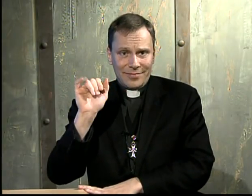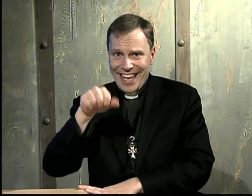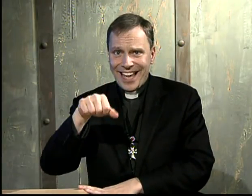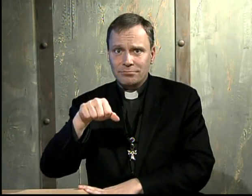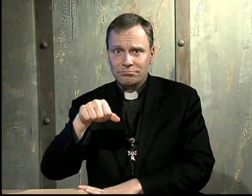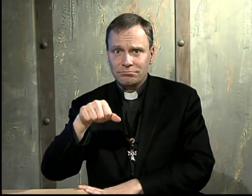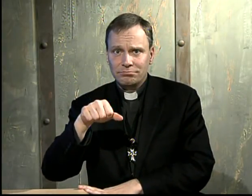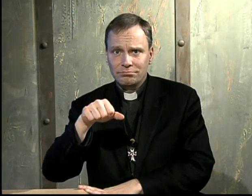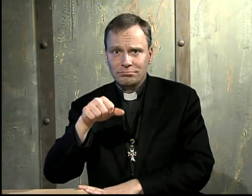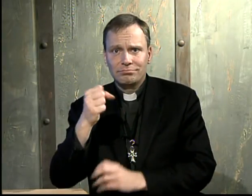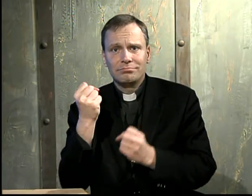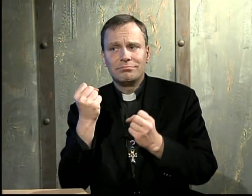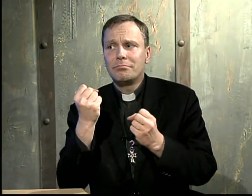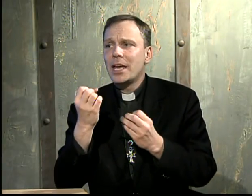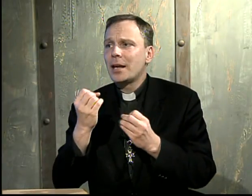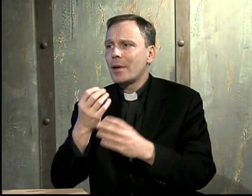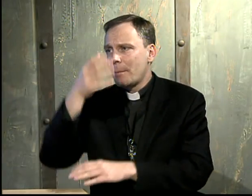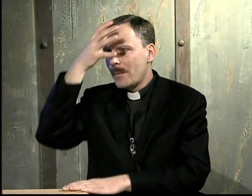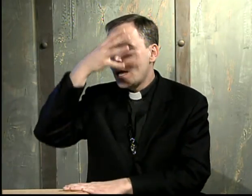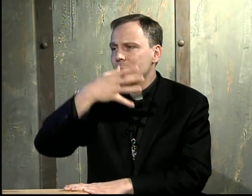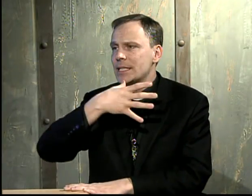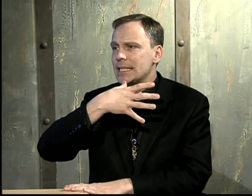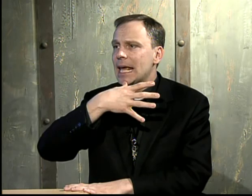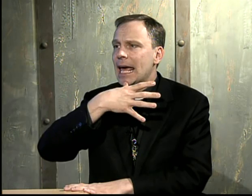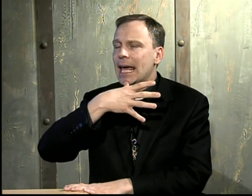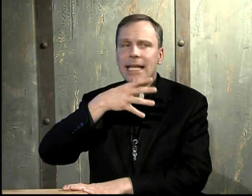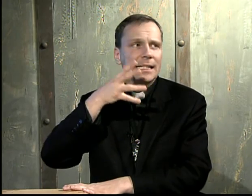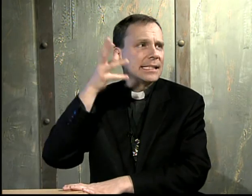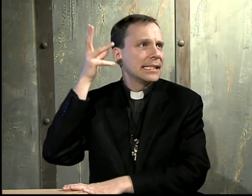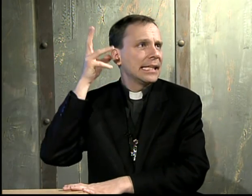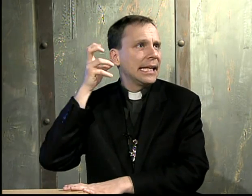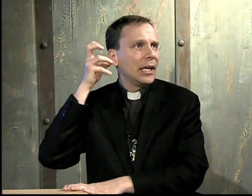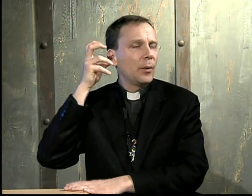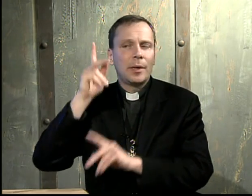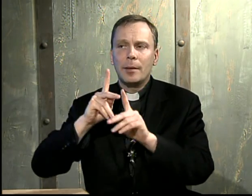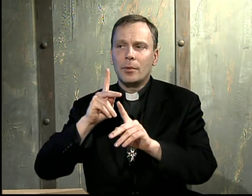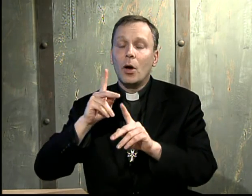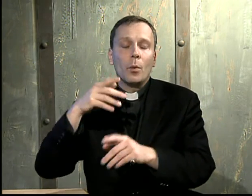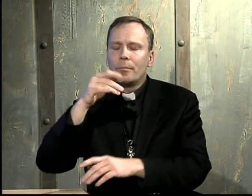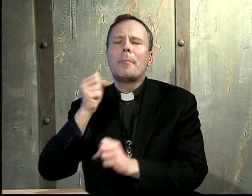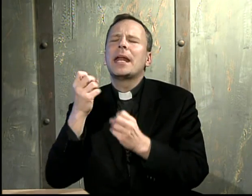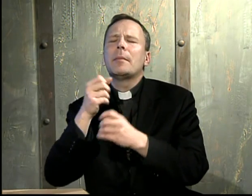Myself and Father Sean have seen the Knights of Columbus help us in many ways.